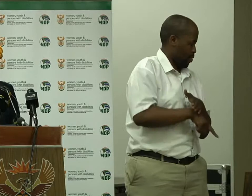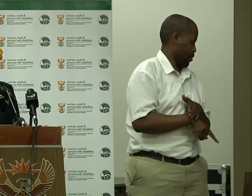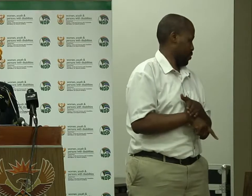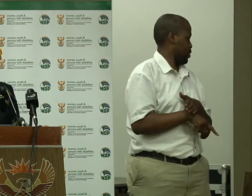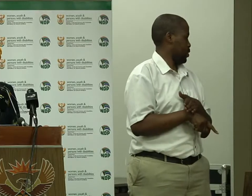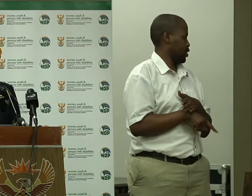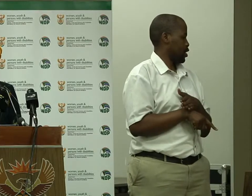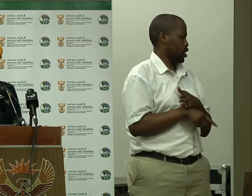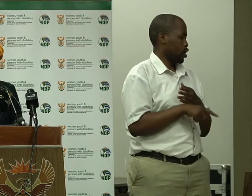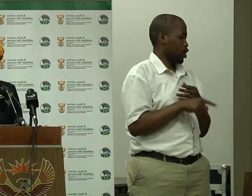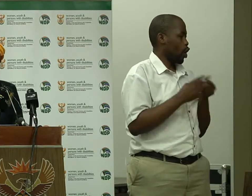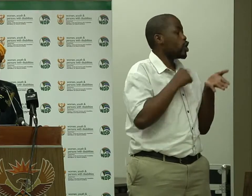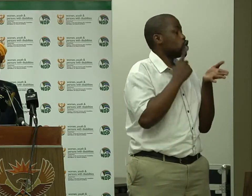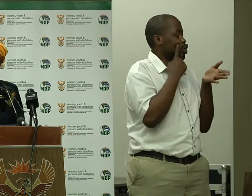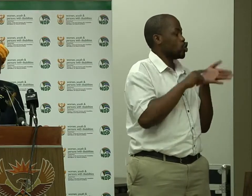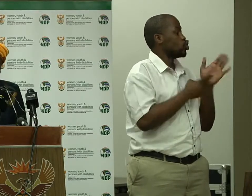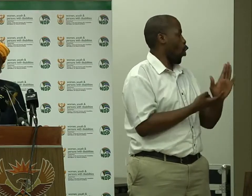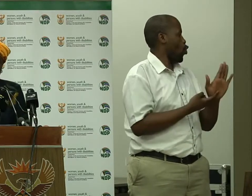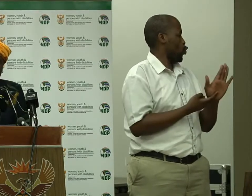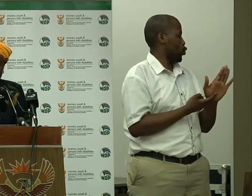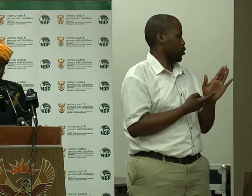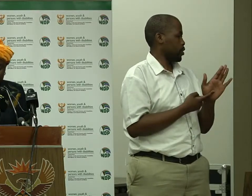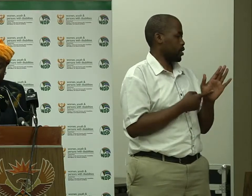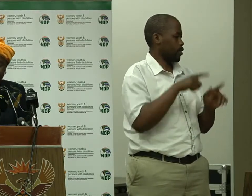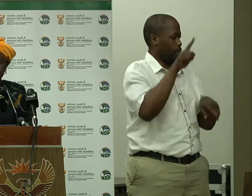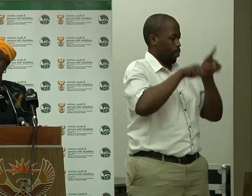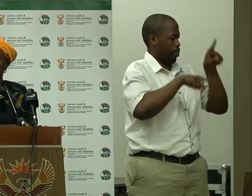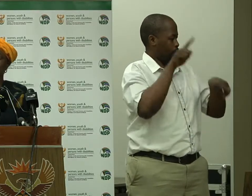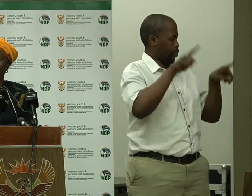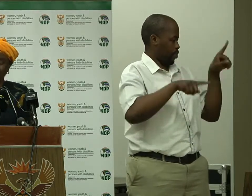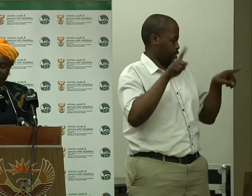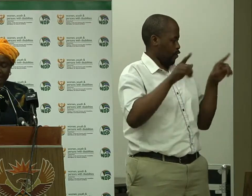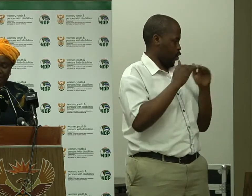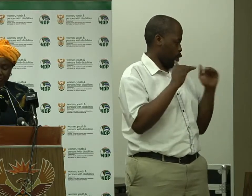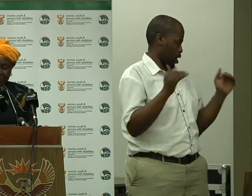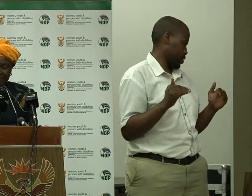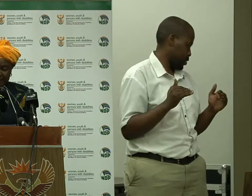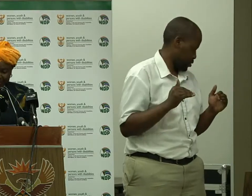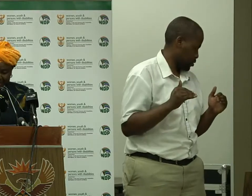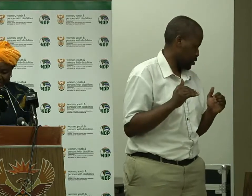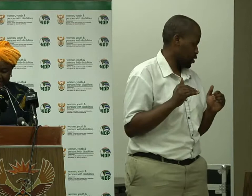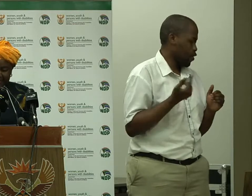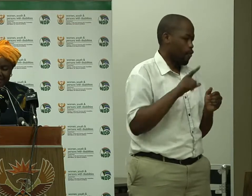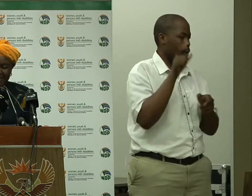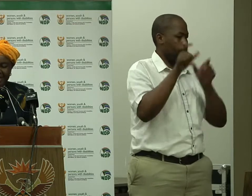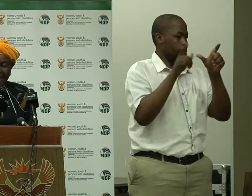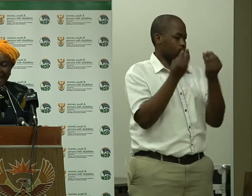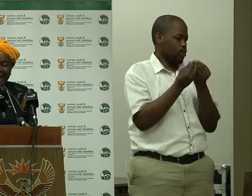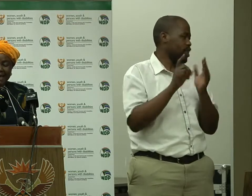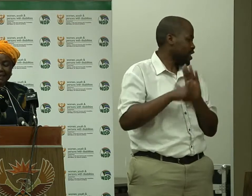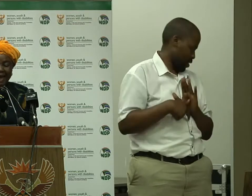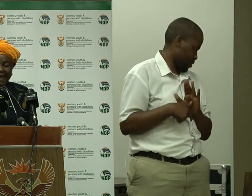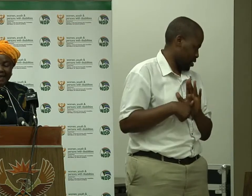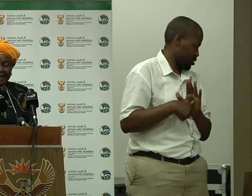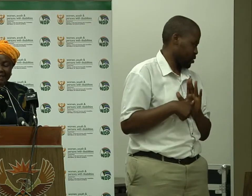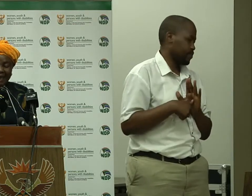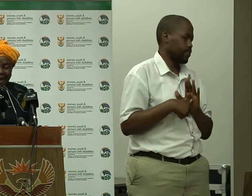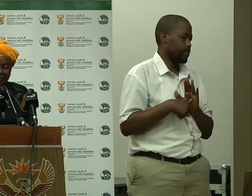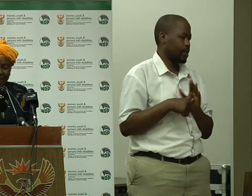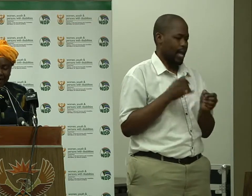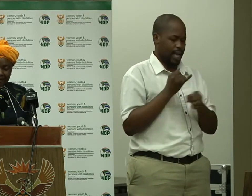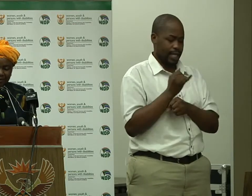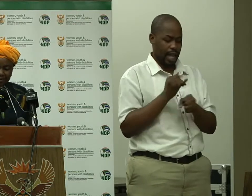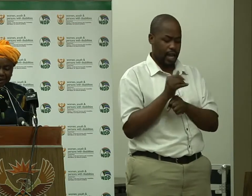pre-existing inequalities, exposed the vulnerabilities of persons with disabilities. As early